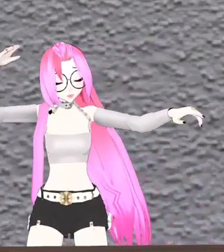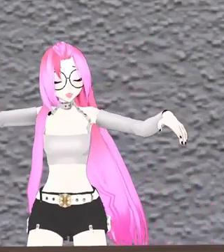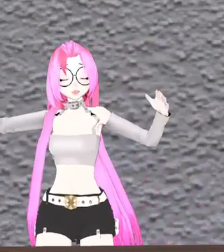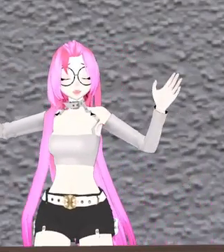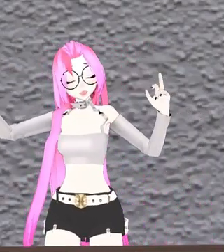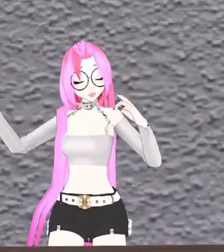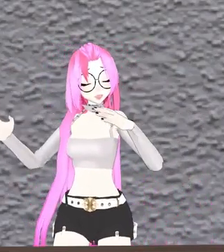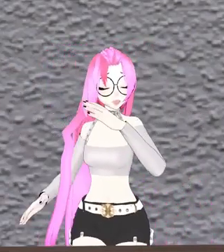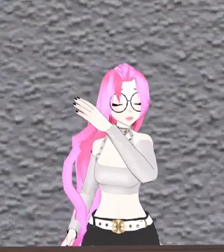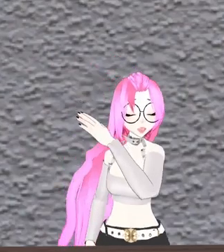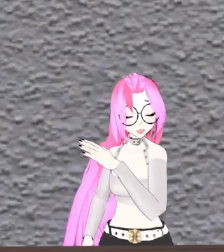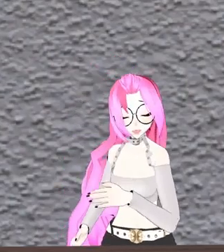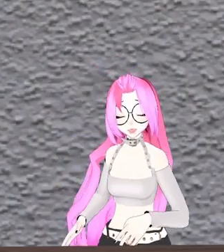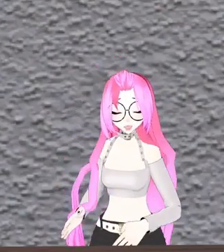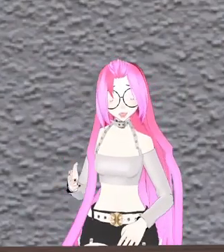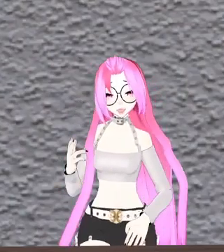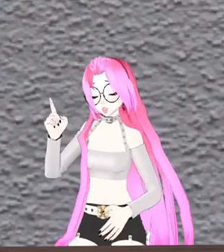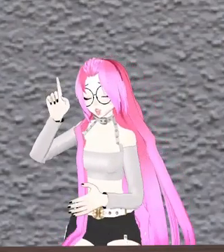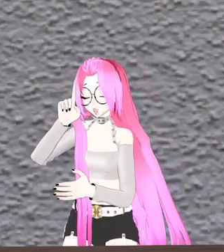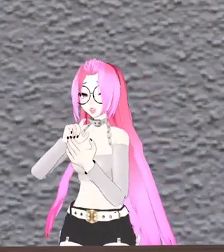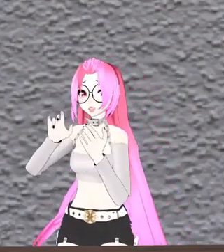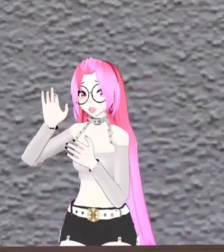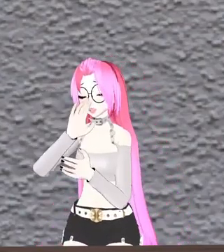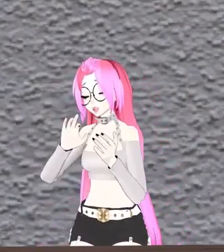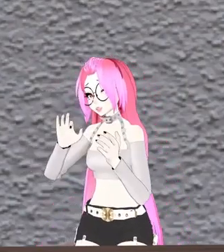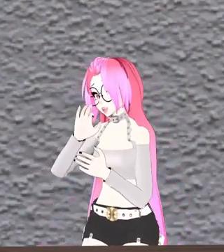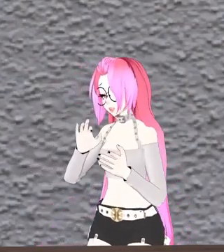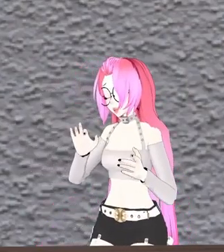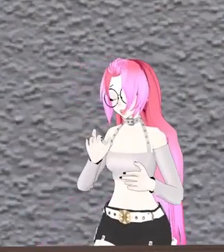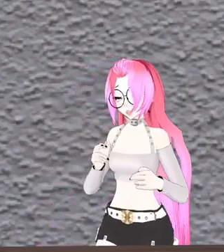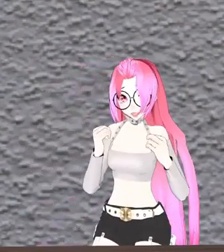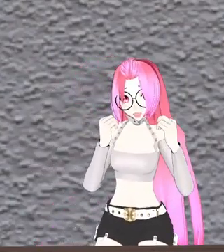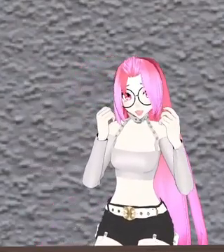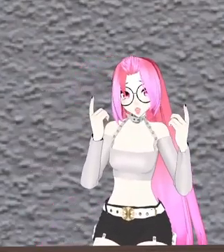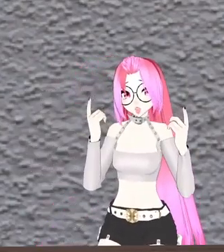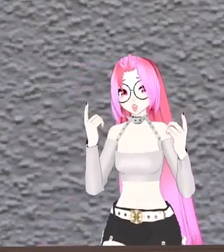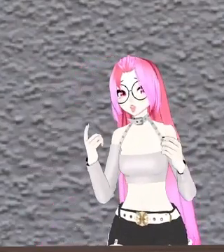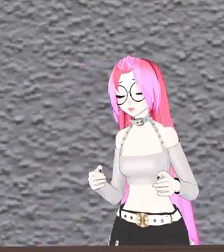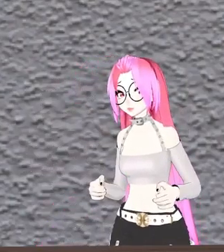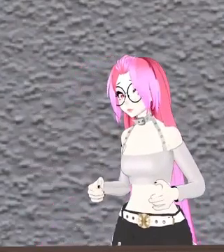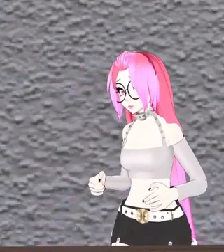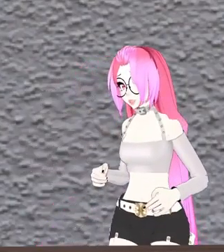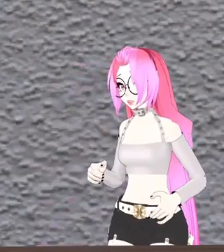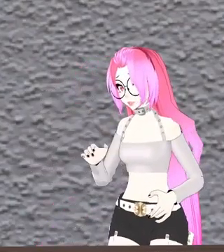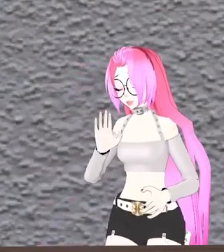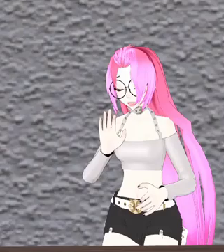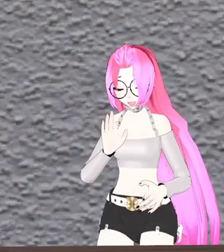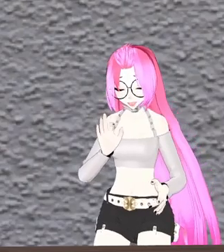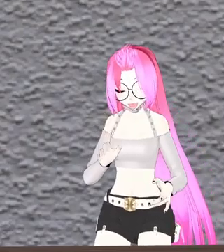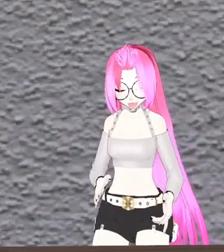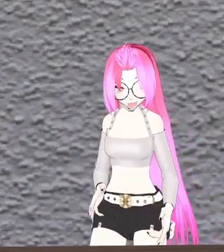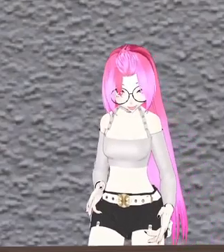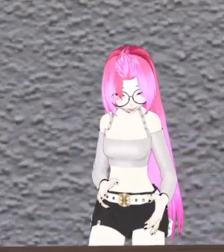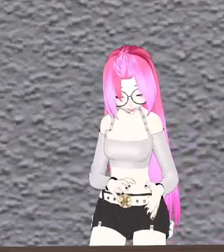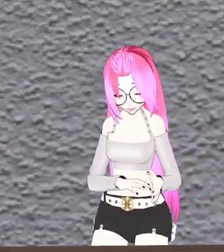ooh. Because that's just very confusing, and you're not going to be understood. But yeah, that's fine if you use that. I'm going to check the